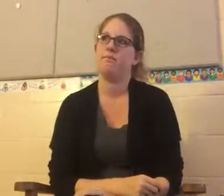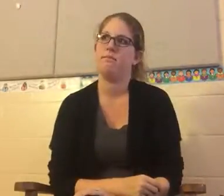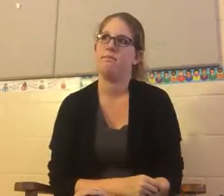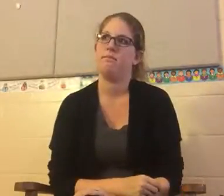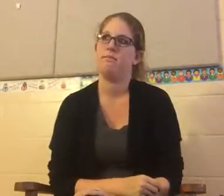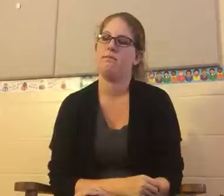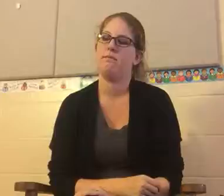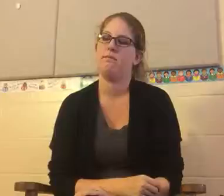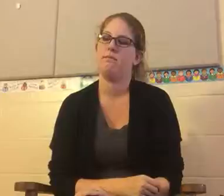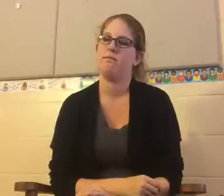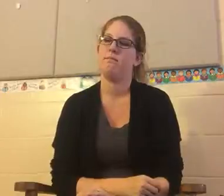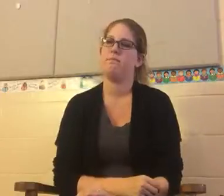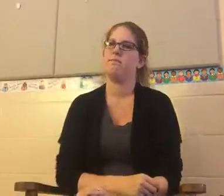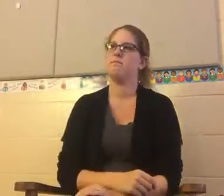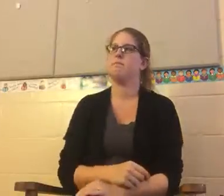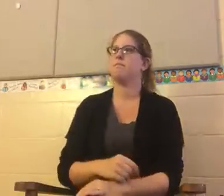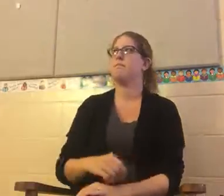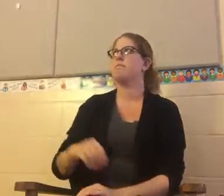Then halfway through its cycle, sunlight,